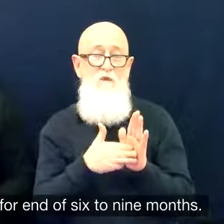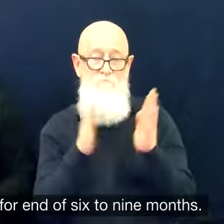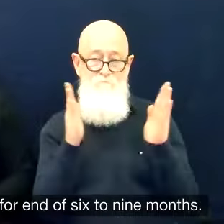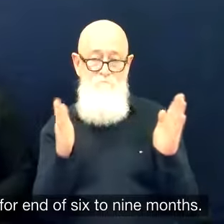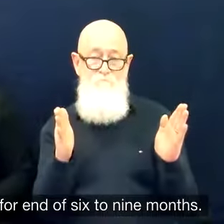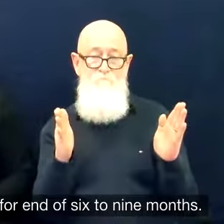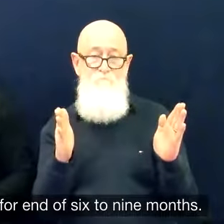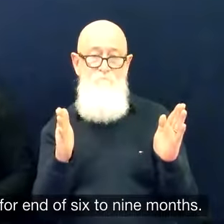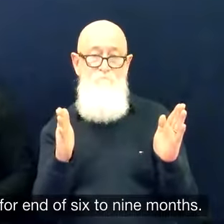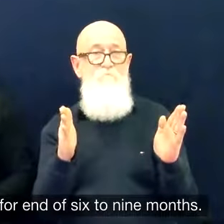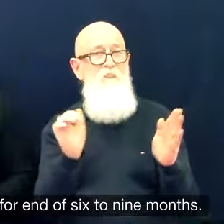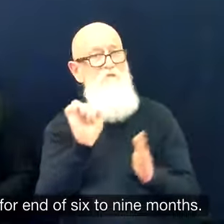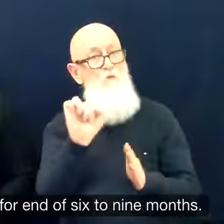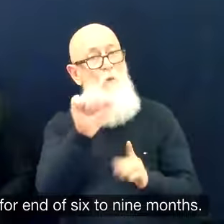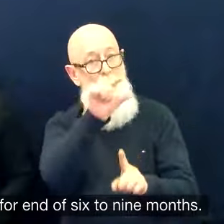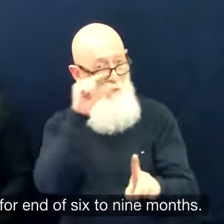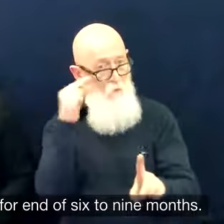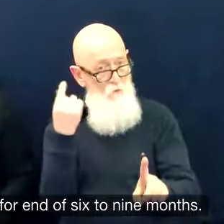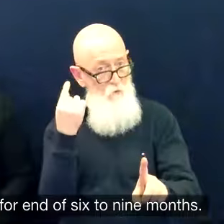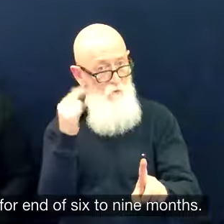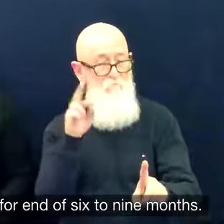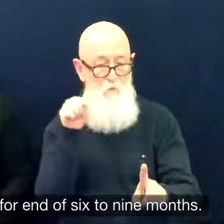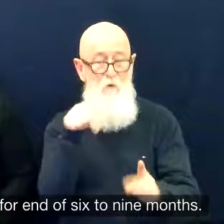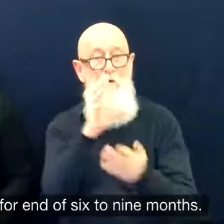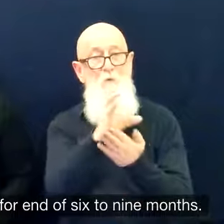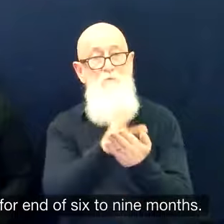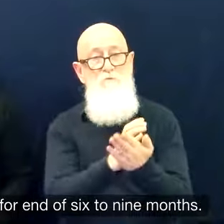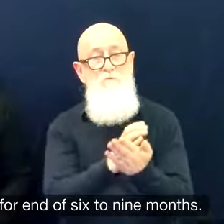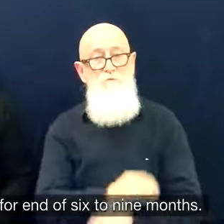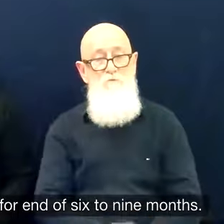So this is the goals that you're setting for this course.